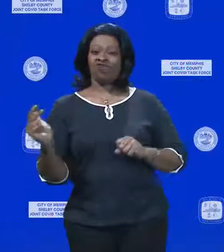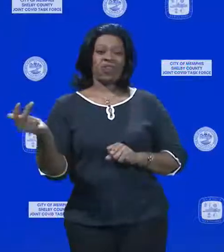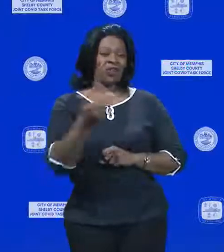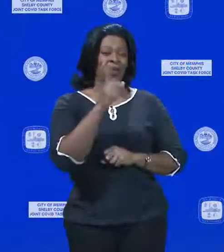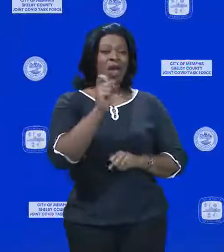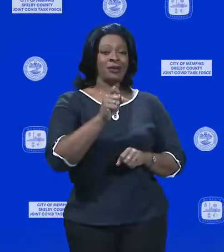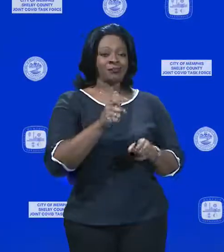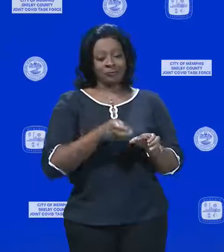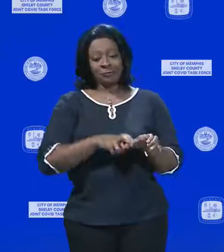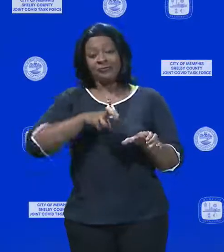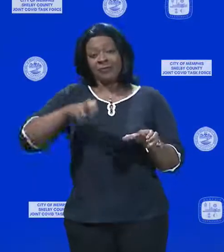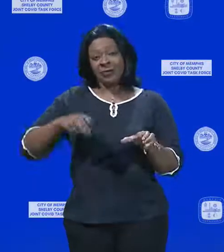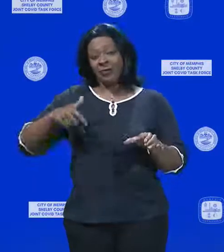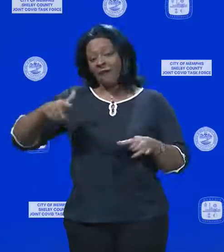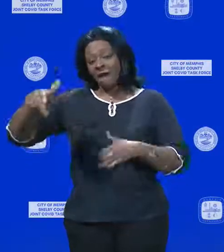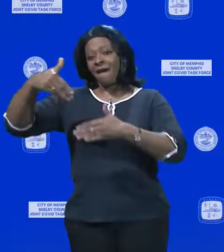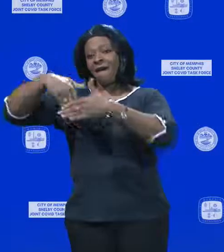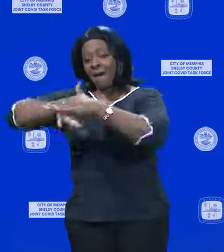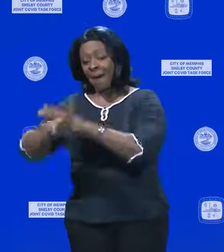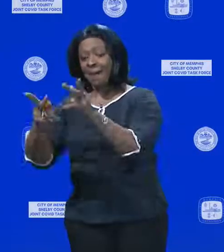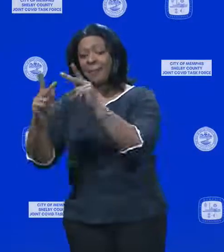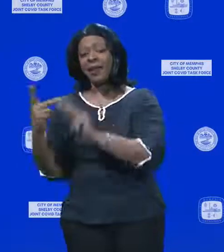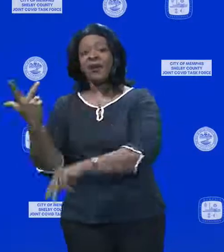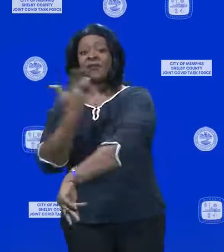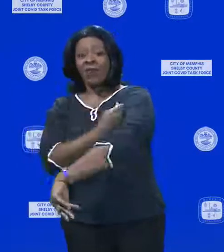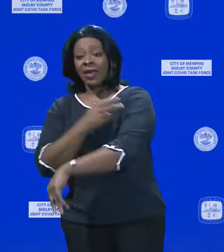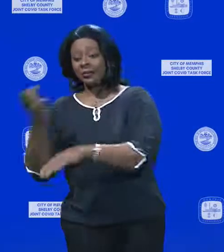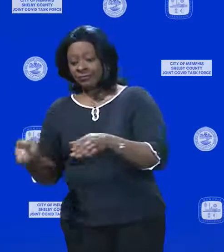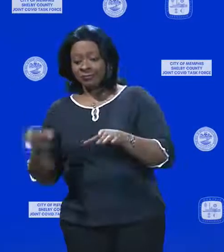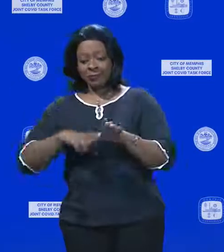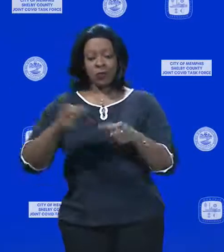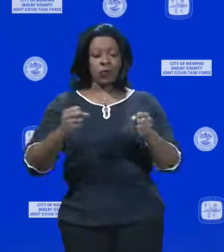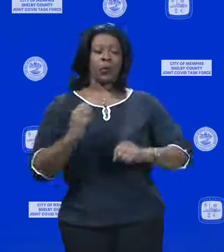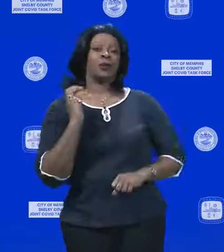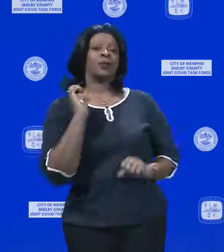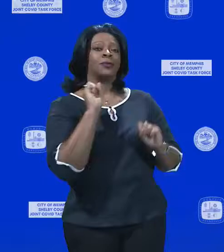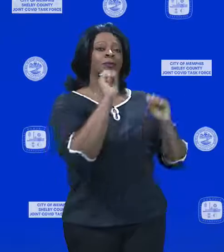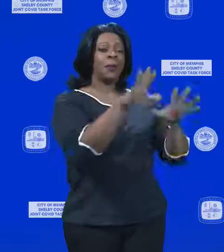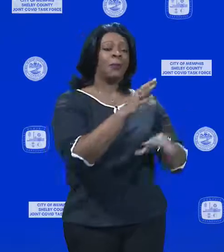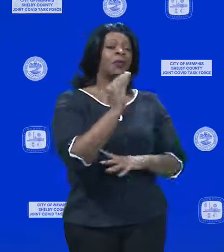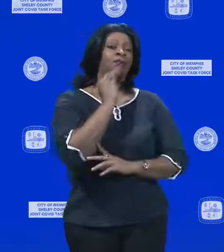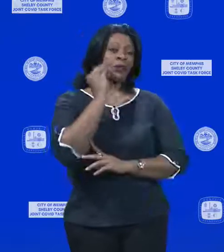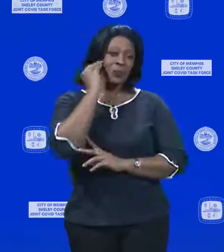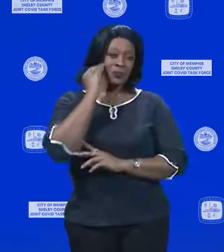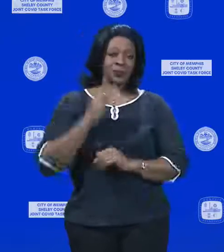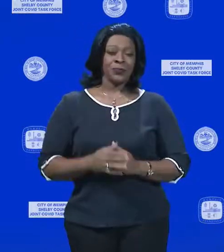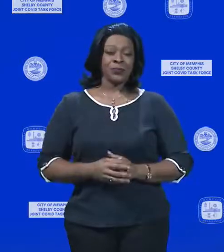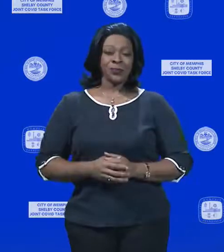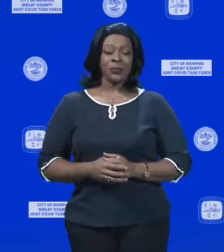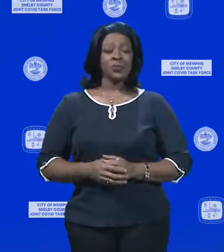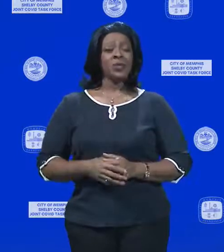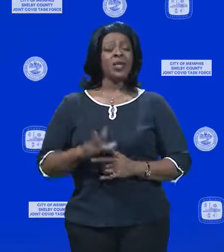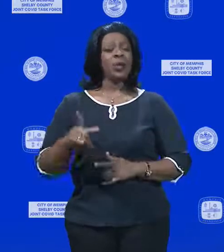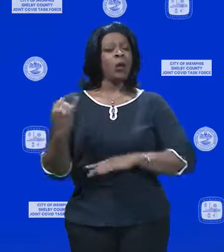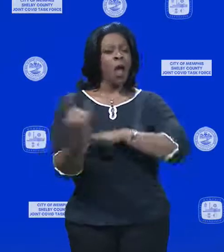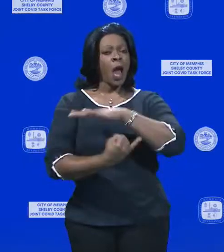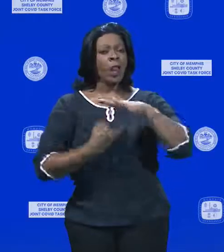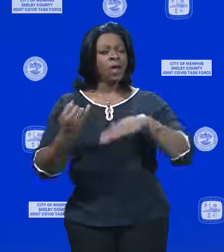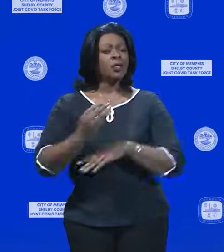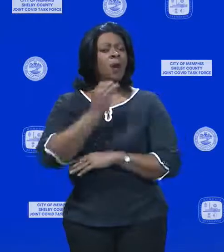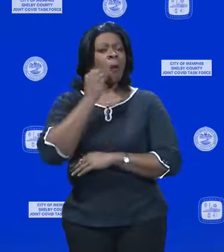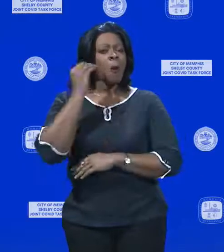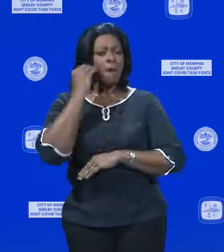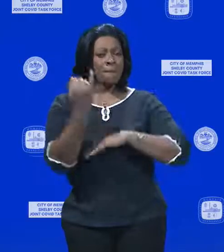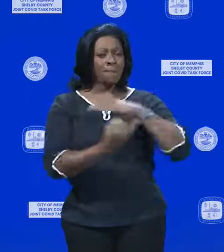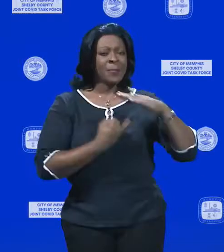have to get out of the vehicle, go in, get vaccinated, then we'll take you back to your home. In addition to homebound, homeless,